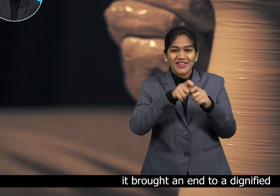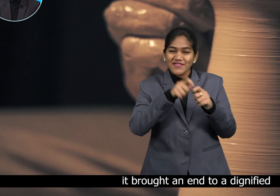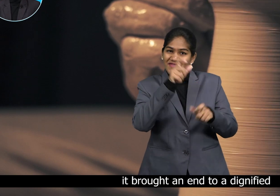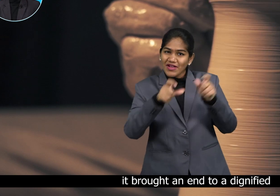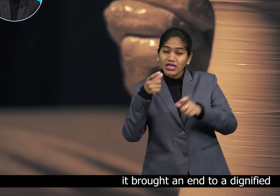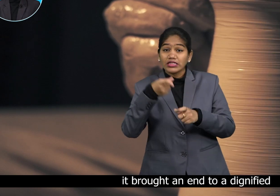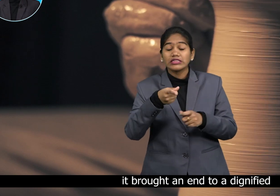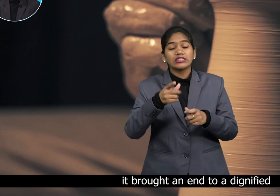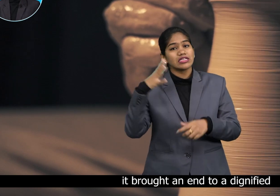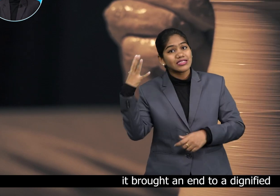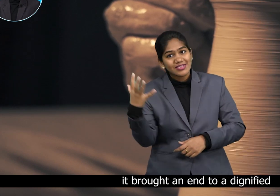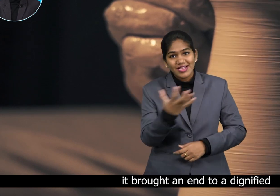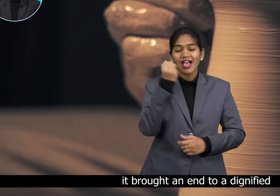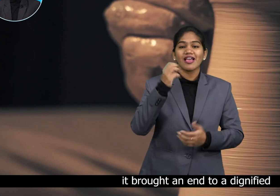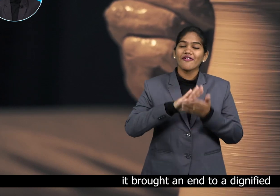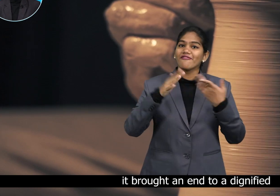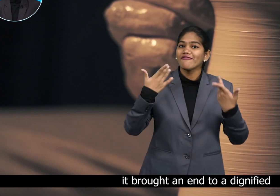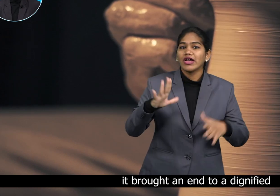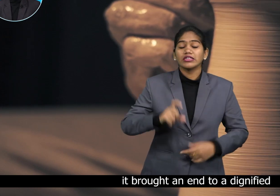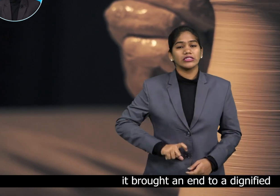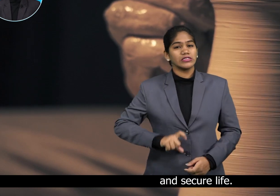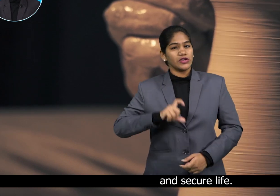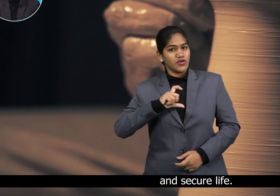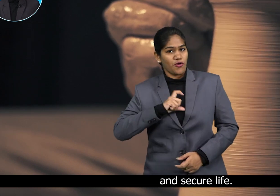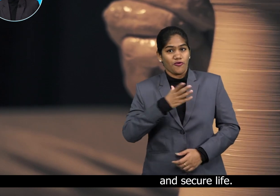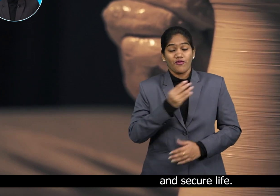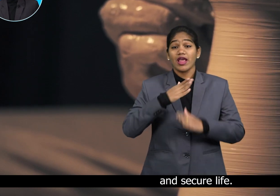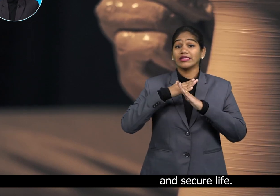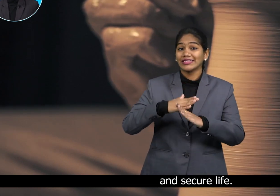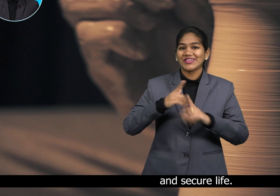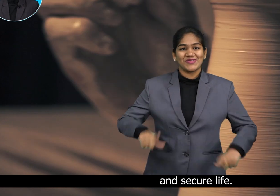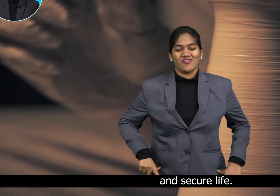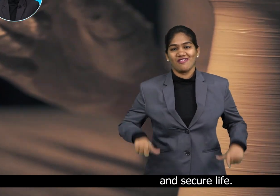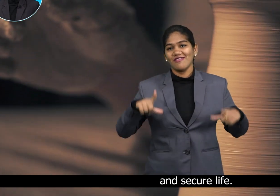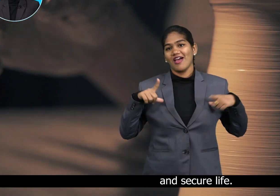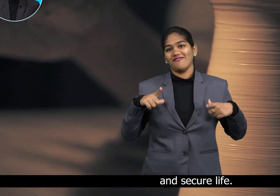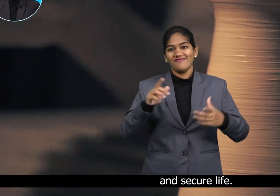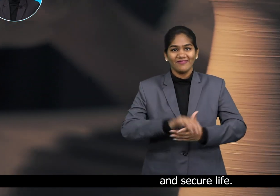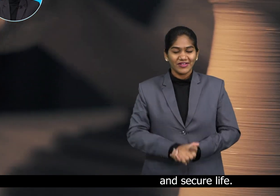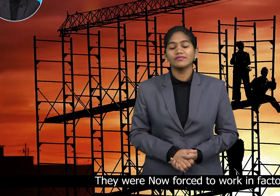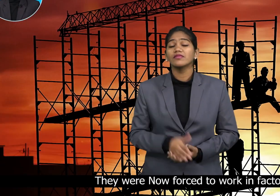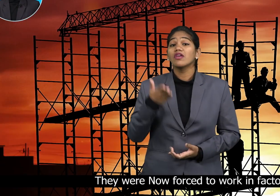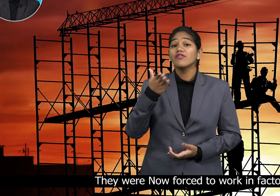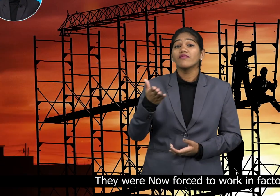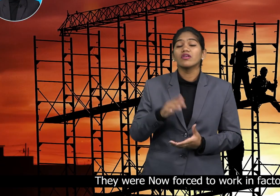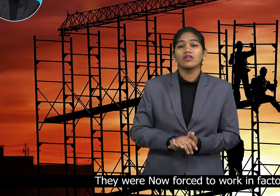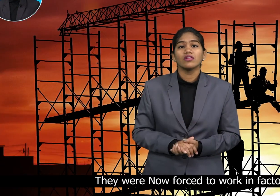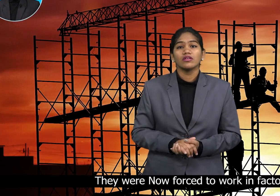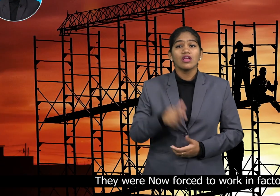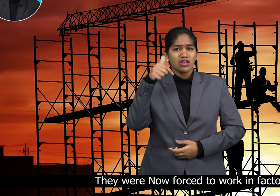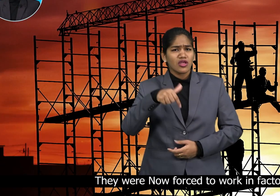It brought an end to a dignified and secure life. They were